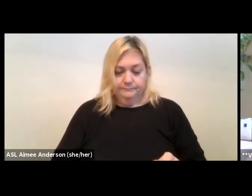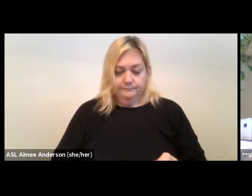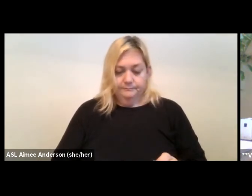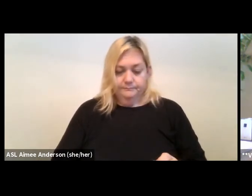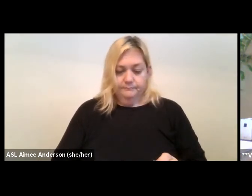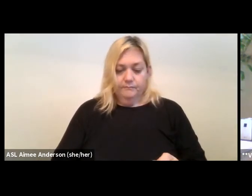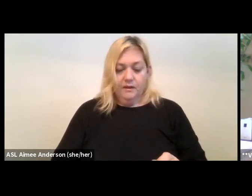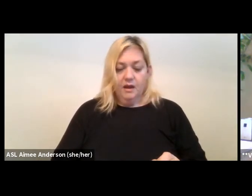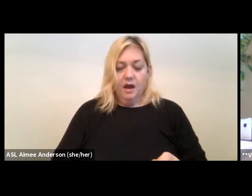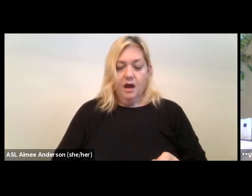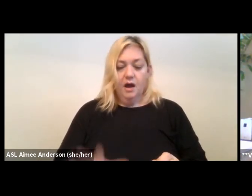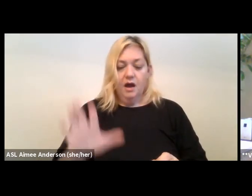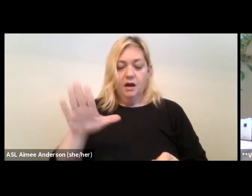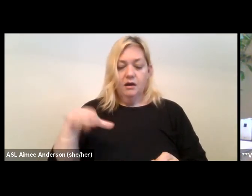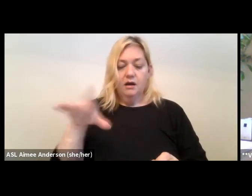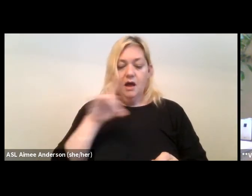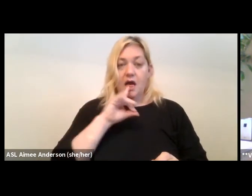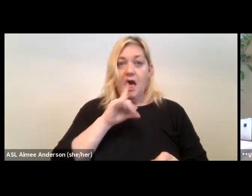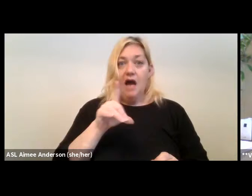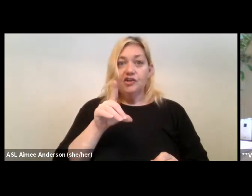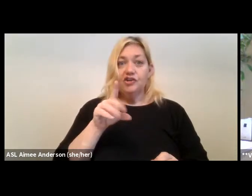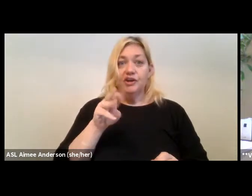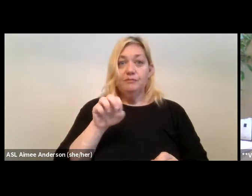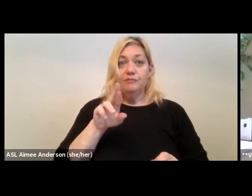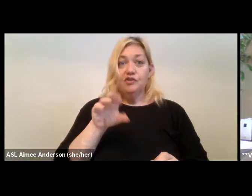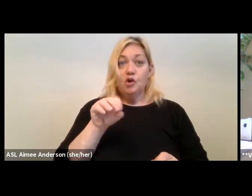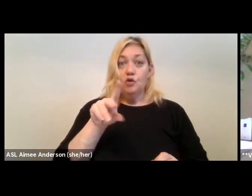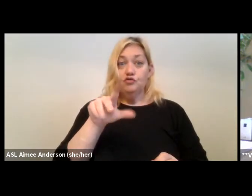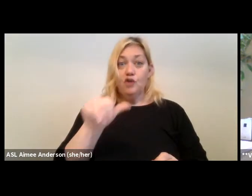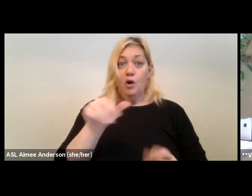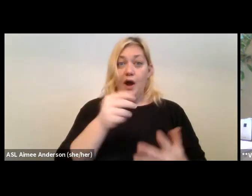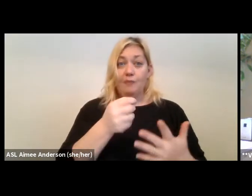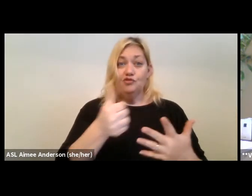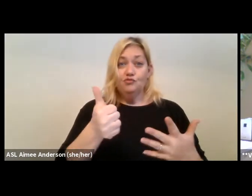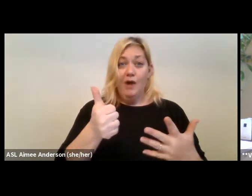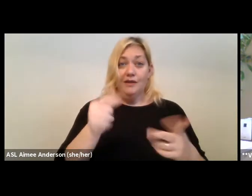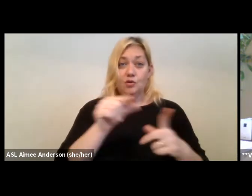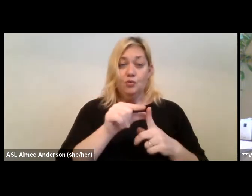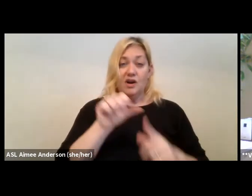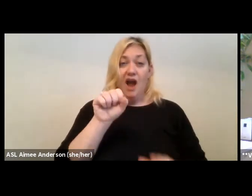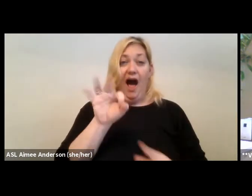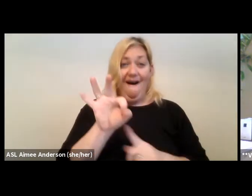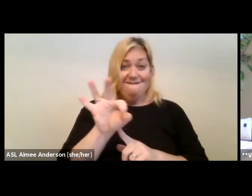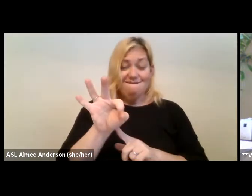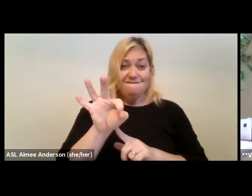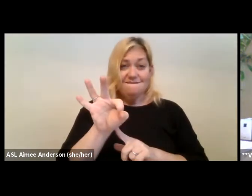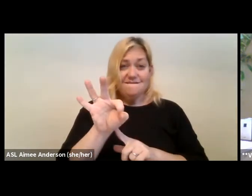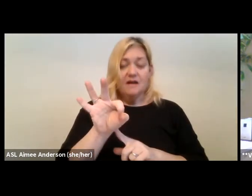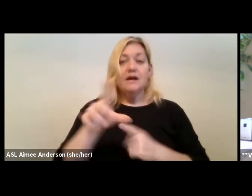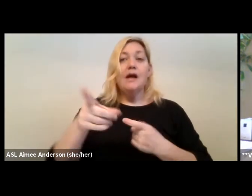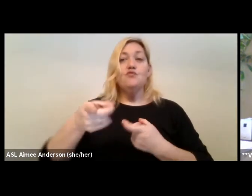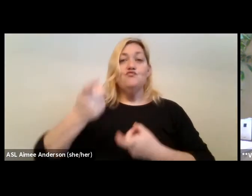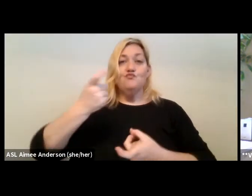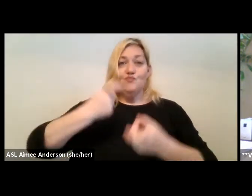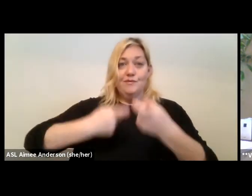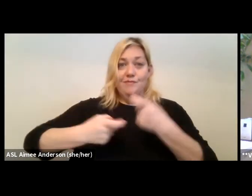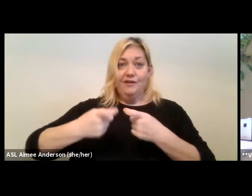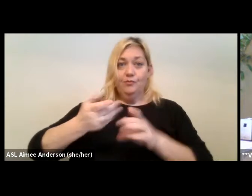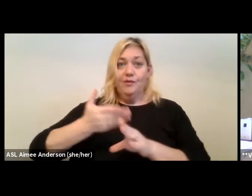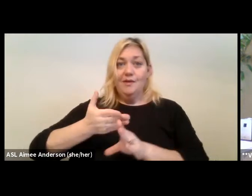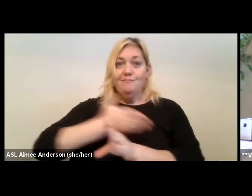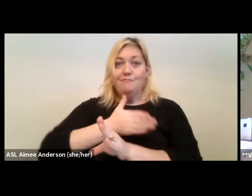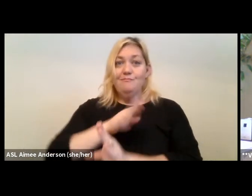Actually, Mr. Ochoa, if you're okay, I would also strike the word of and replace that with before.